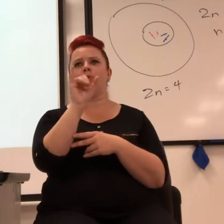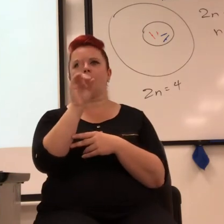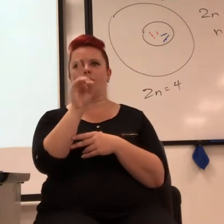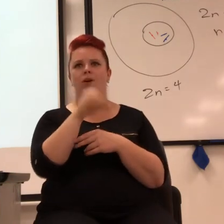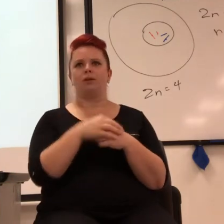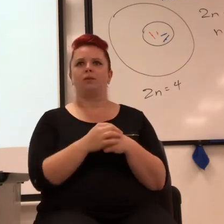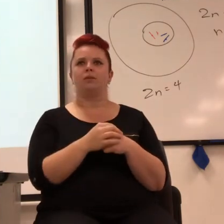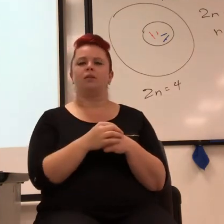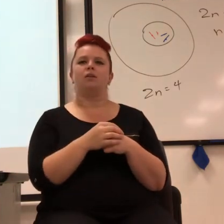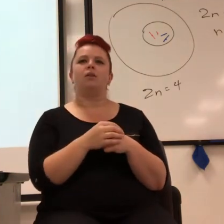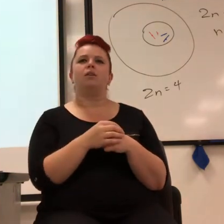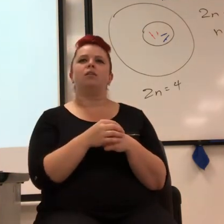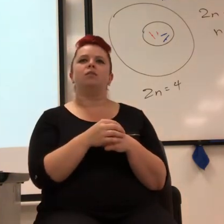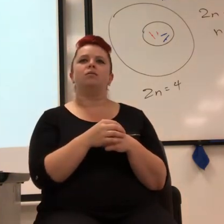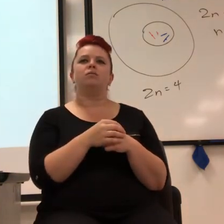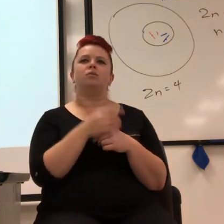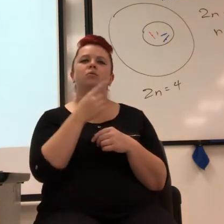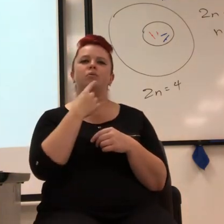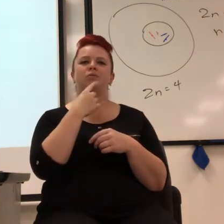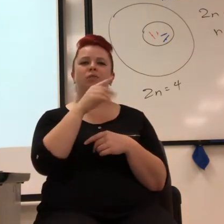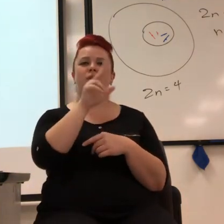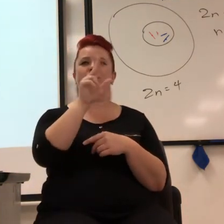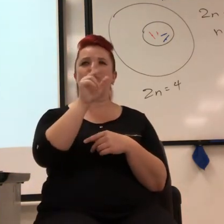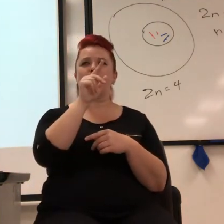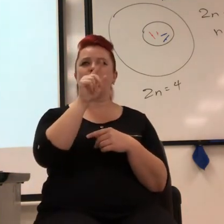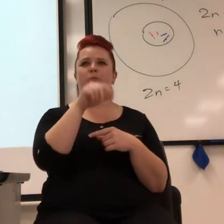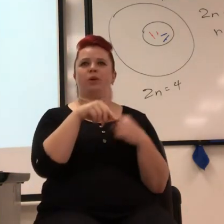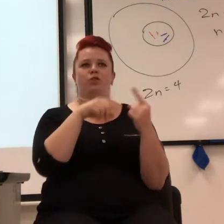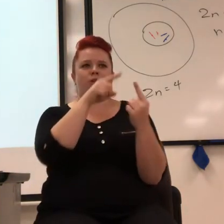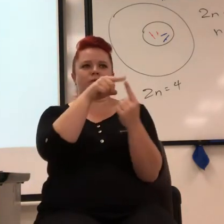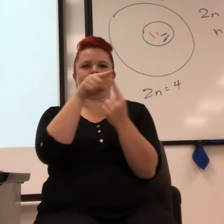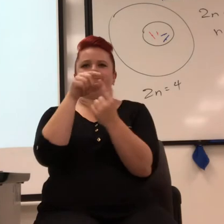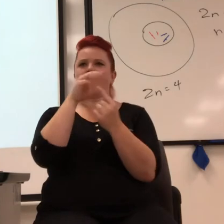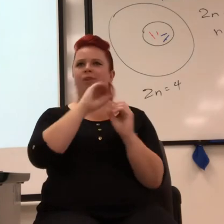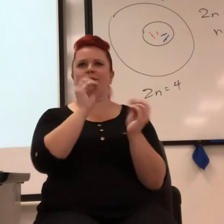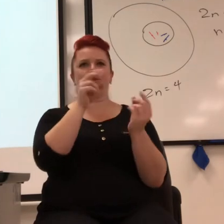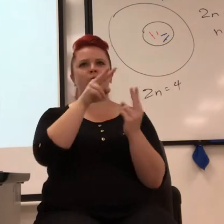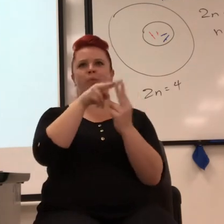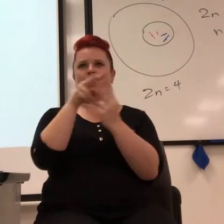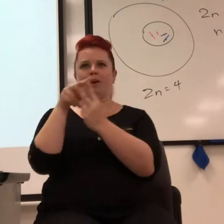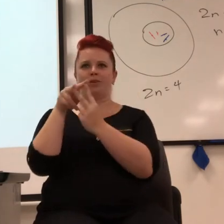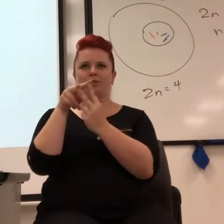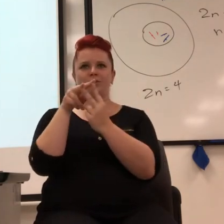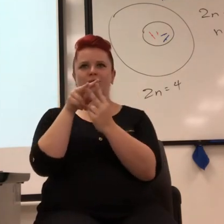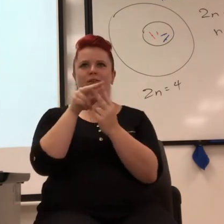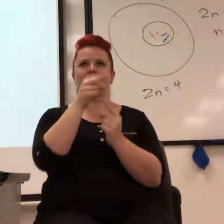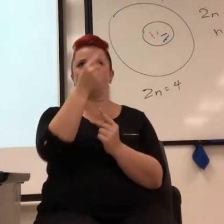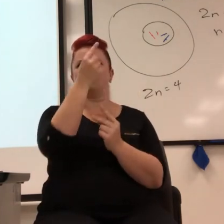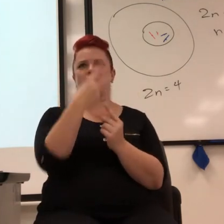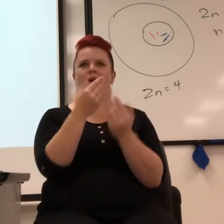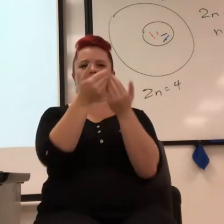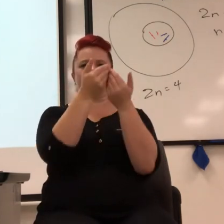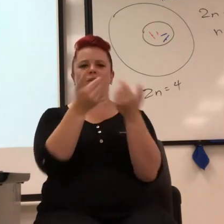Just call it 23 single chromosomes. Not pairs, half of the set, okay?